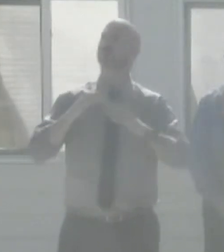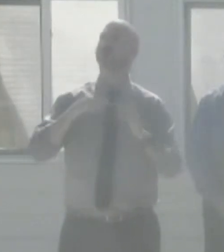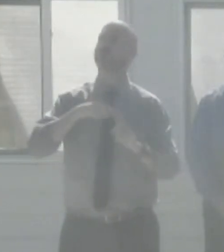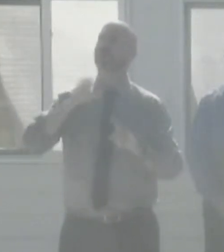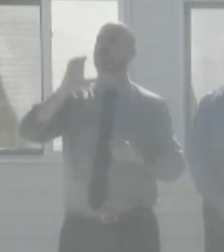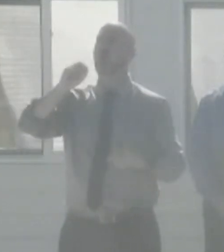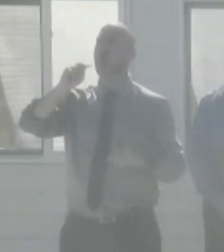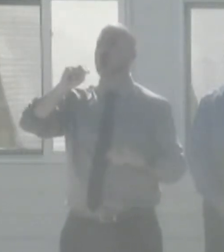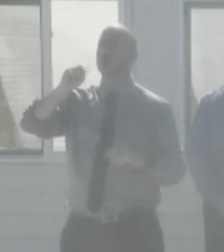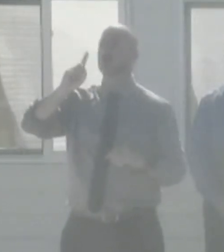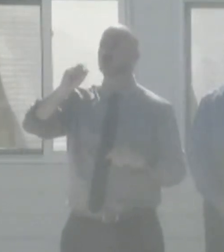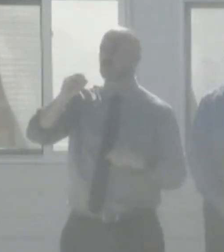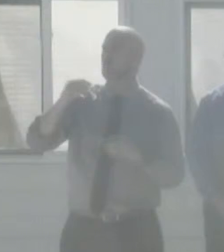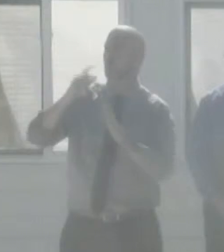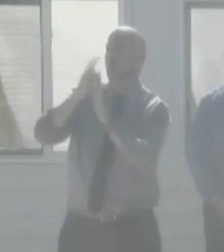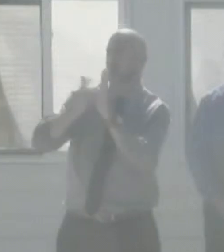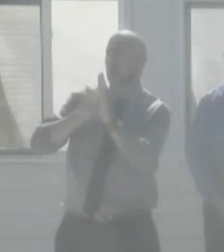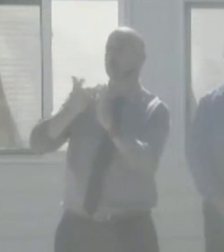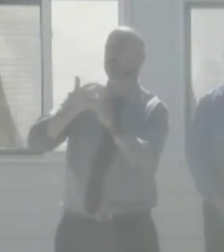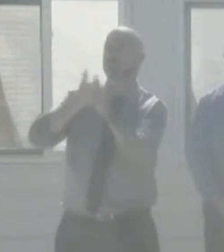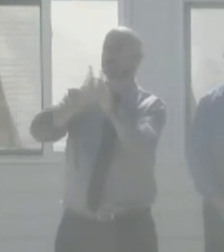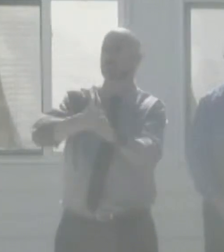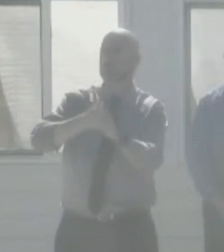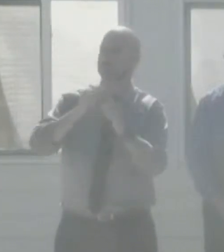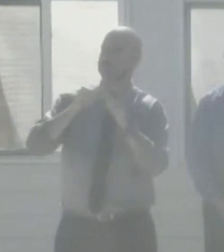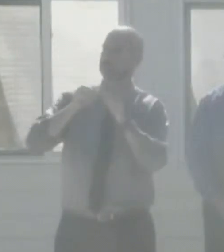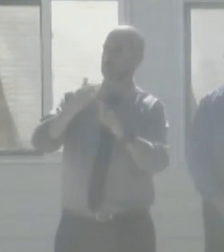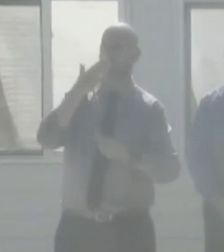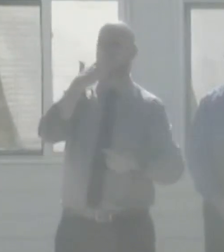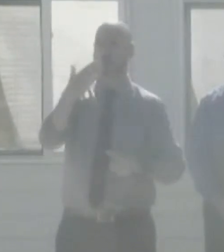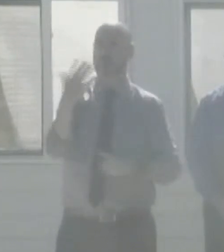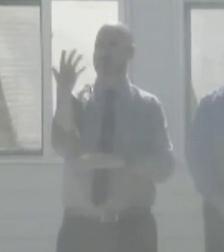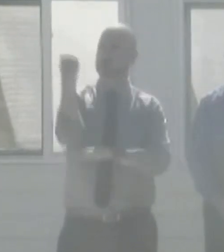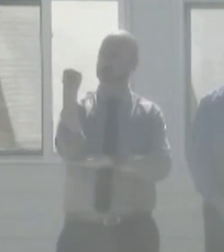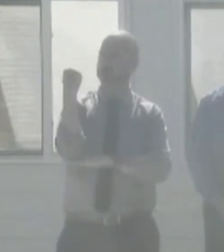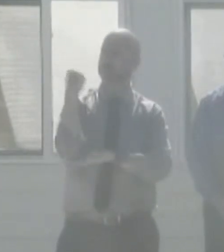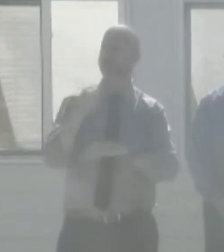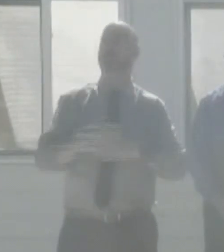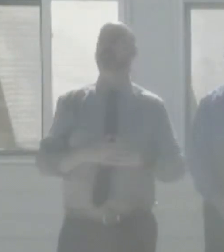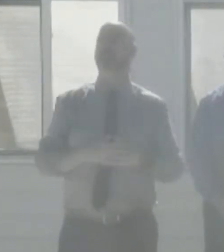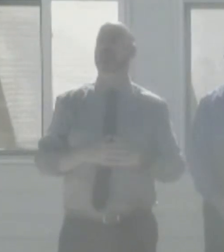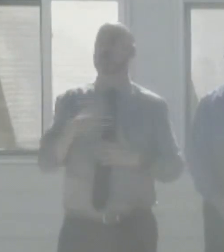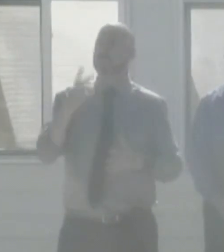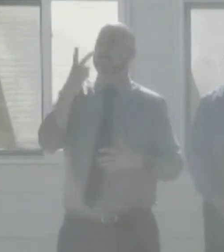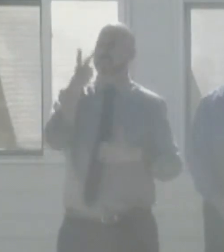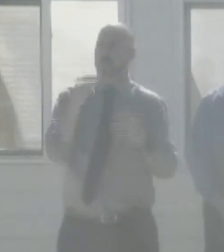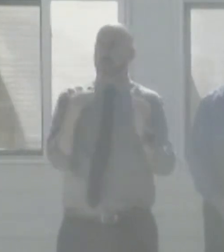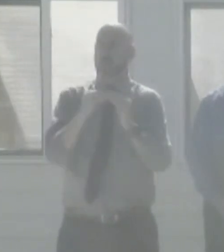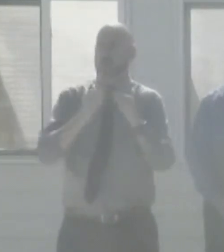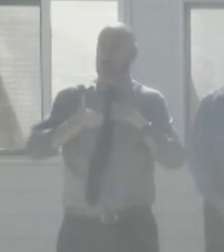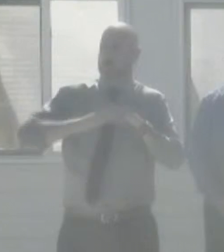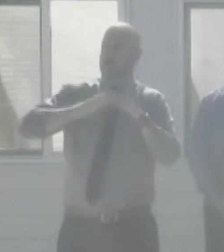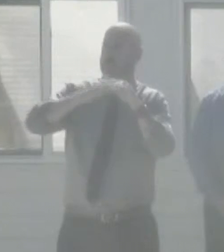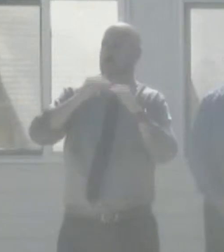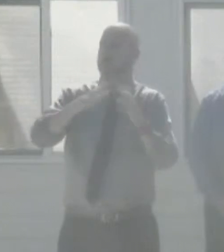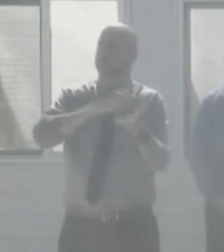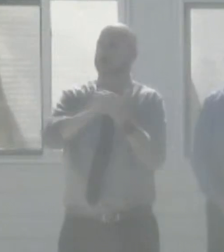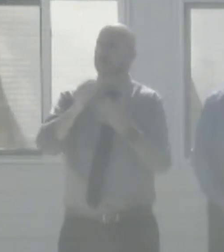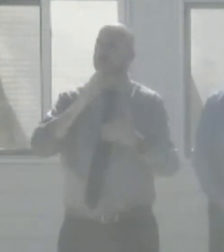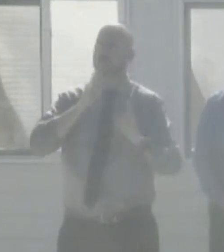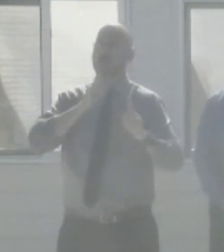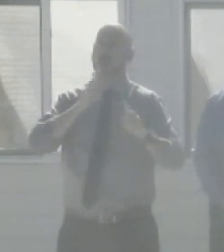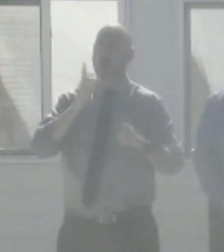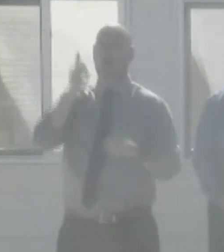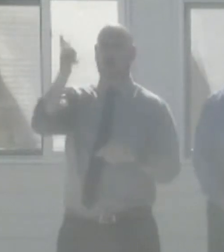So we'll see as the damage assessments come in and as the reports. Now we have at the state level, we're continuing